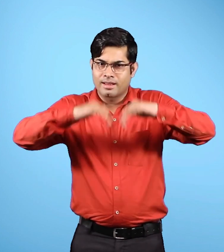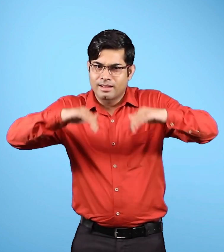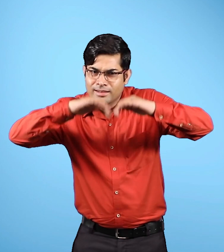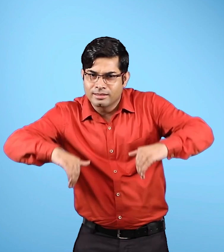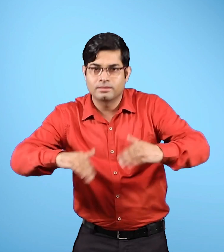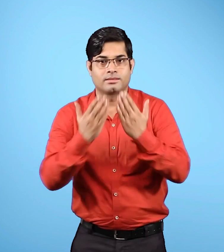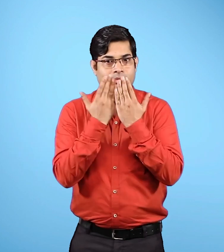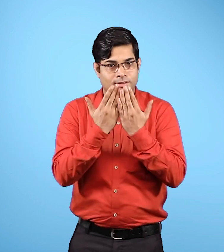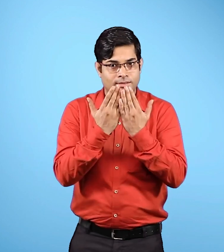archaeology,